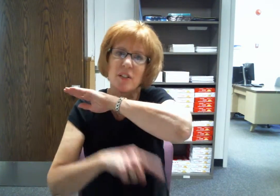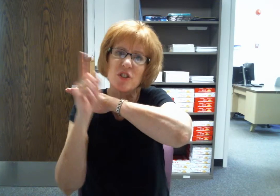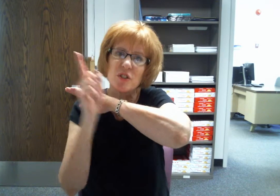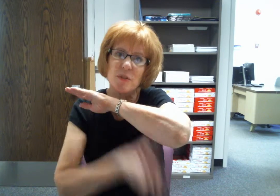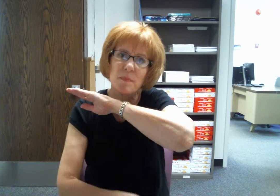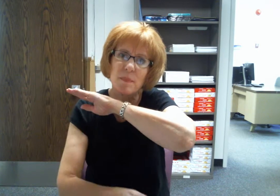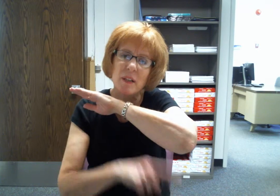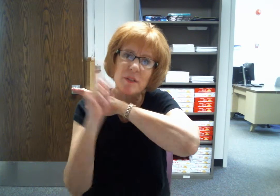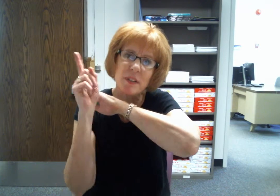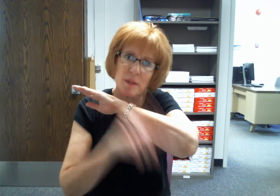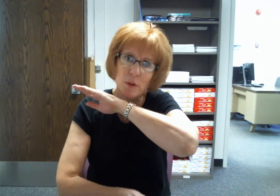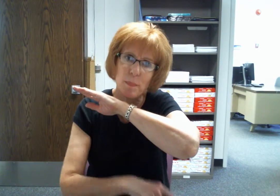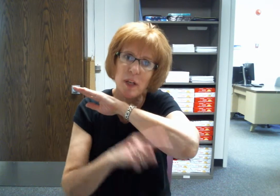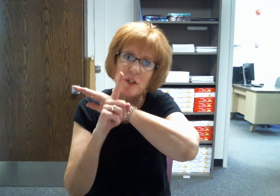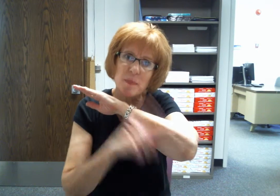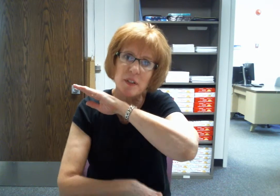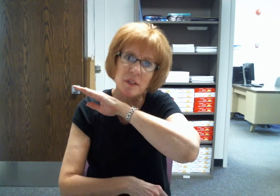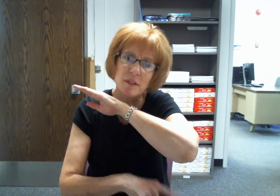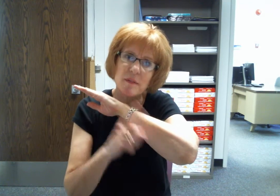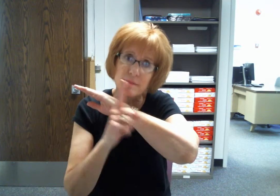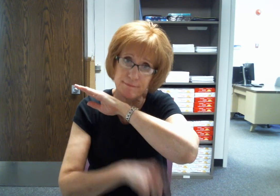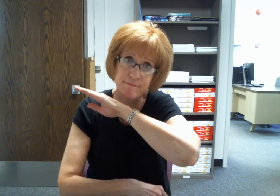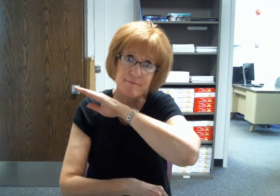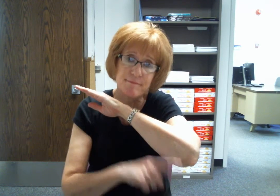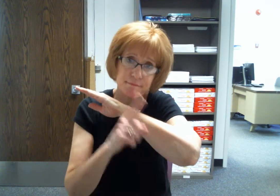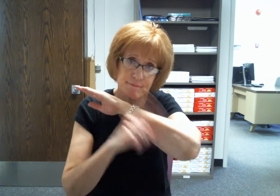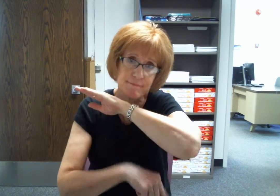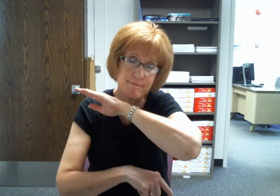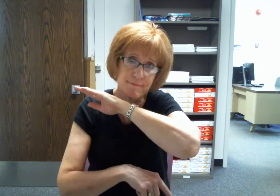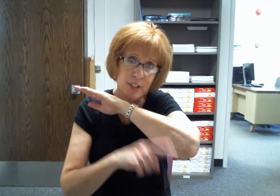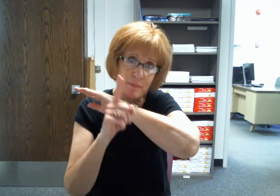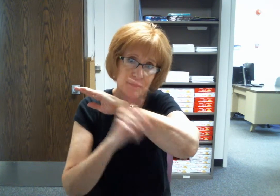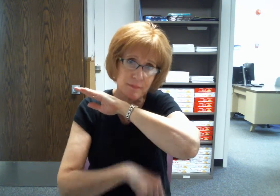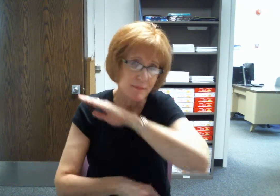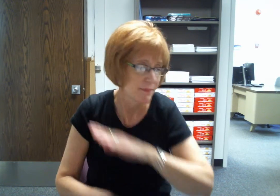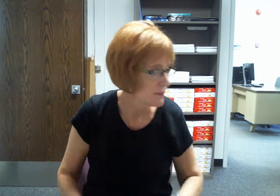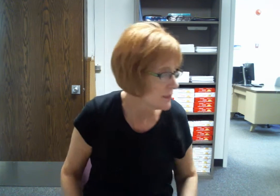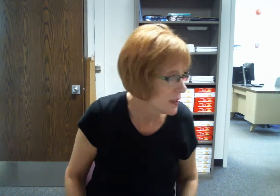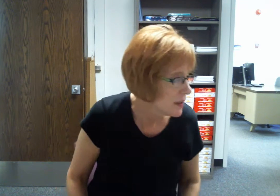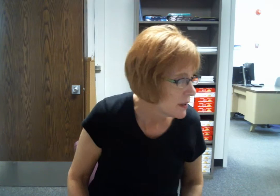Punish. Penalty. Your punishment. Okay.